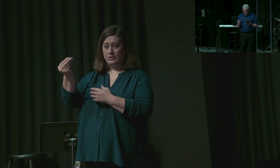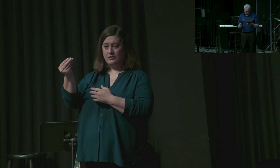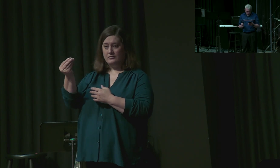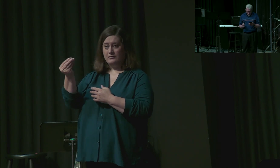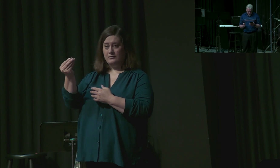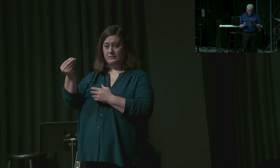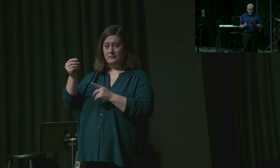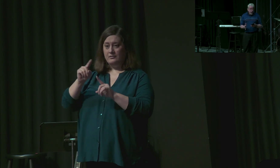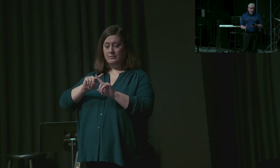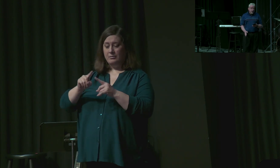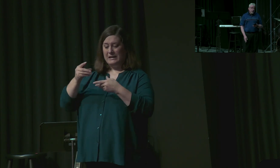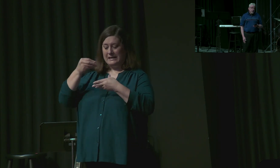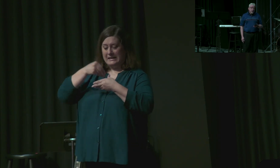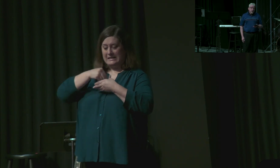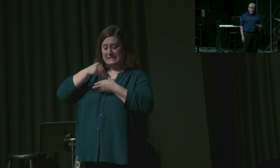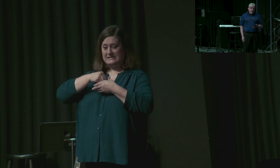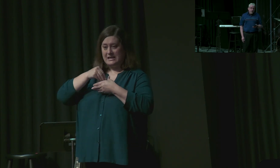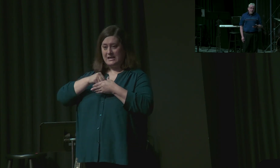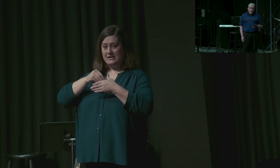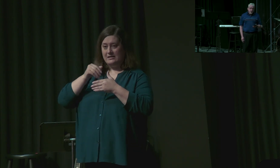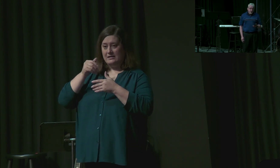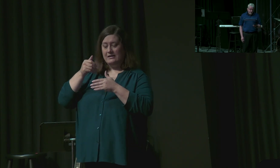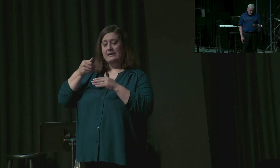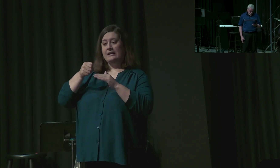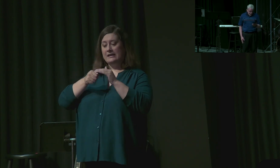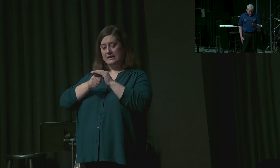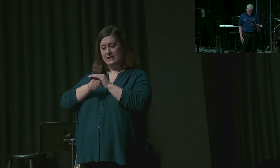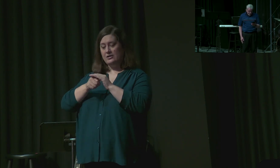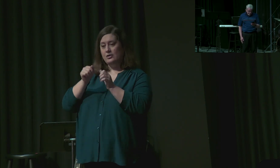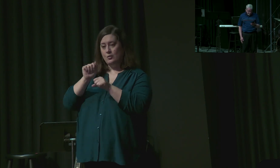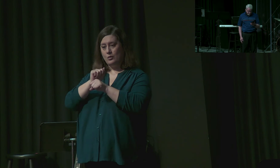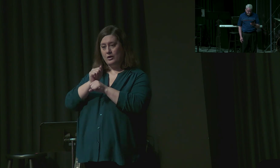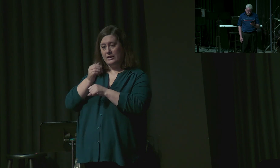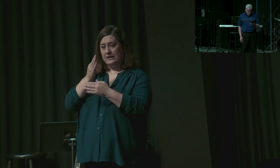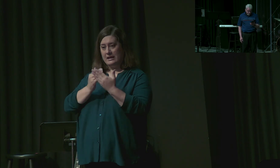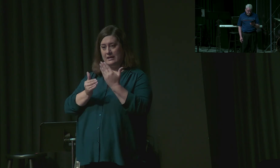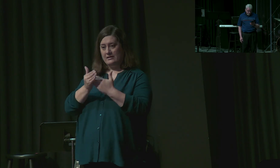powerfully working hand of God. Verse 21.